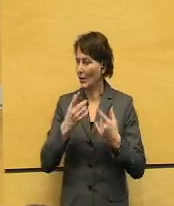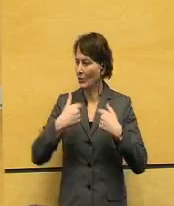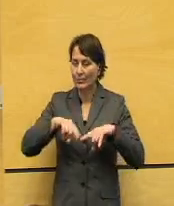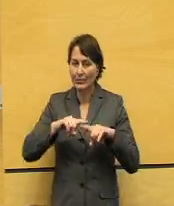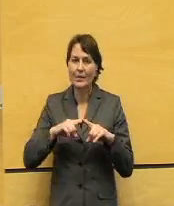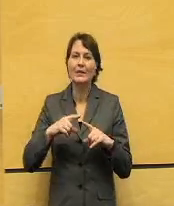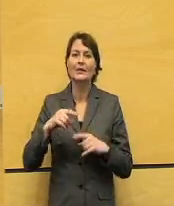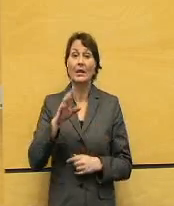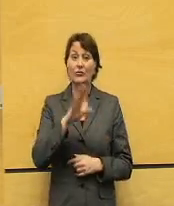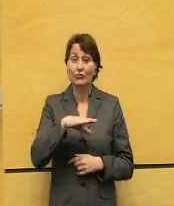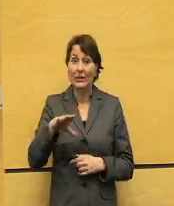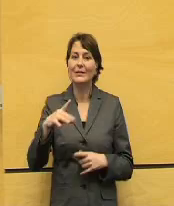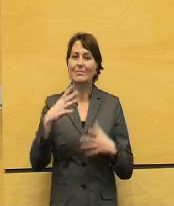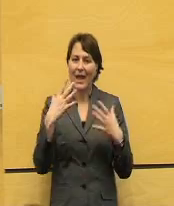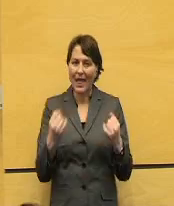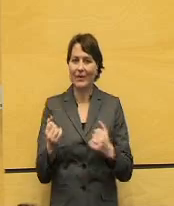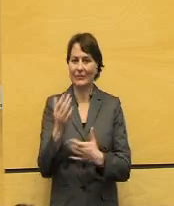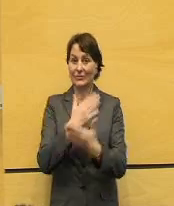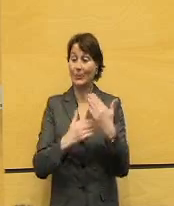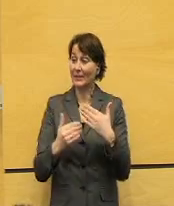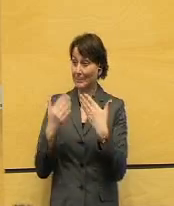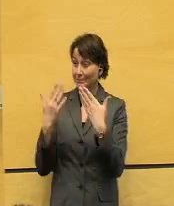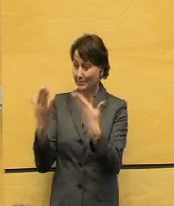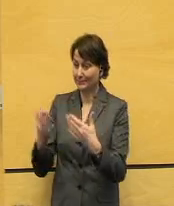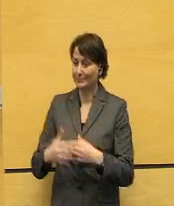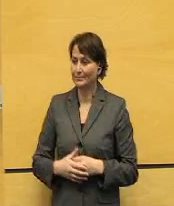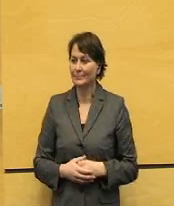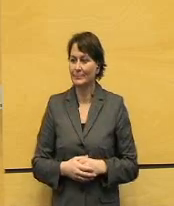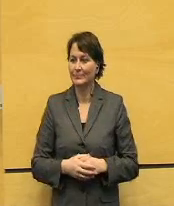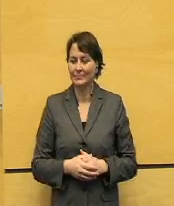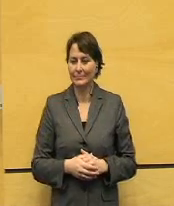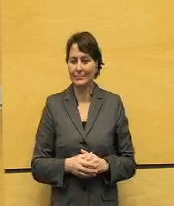with Disability. Please.